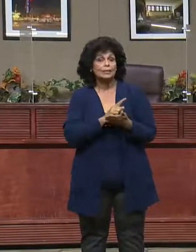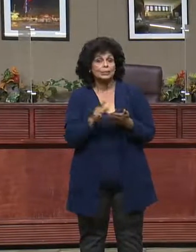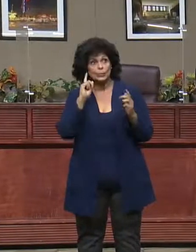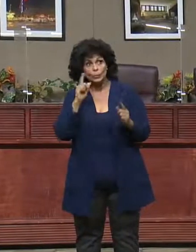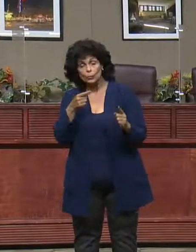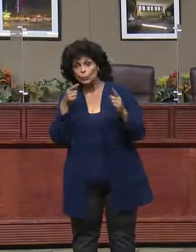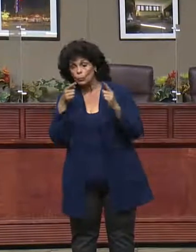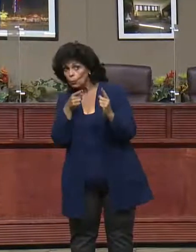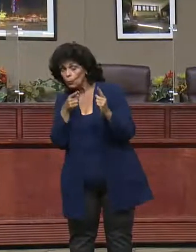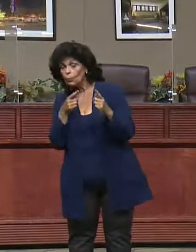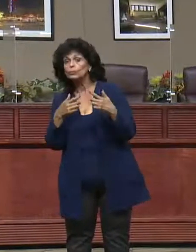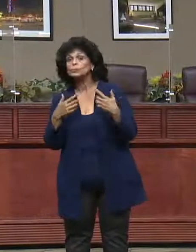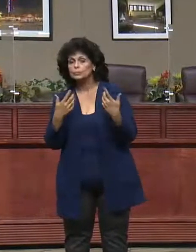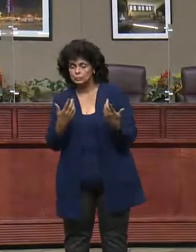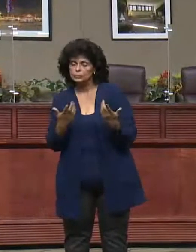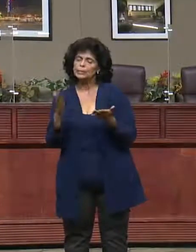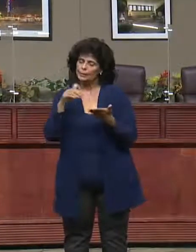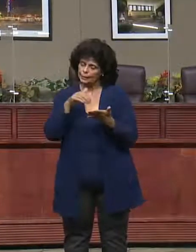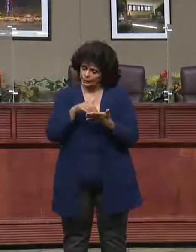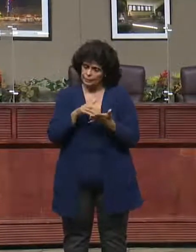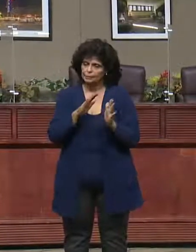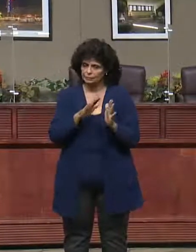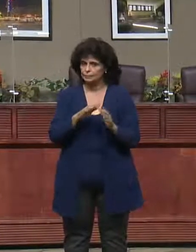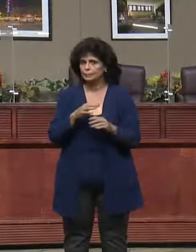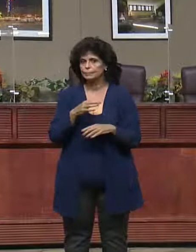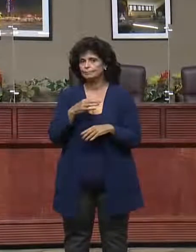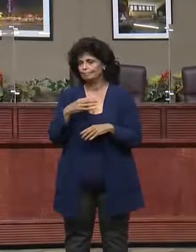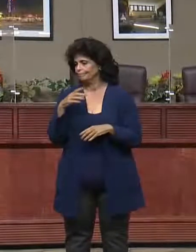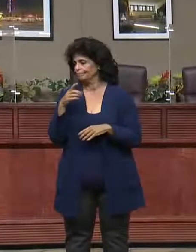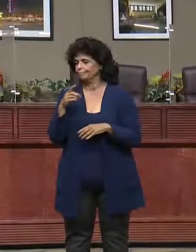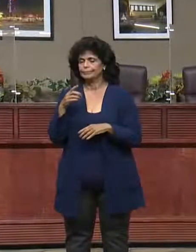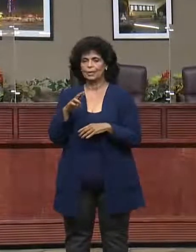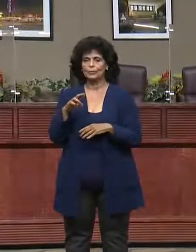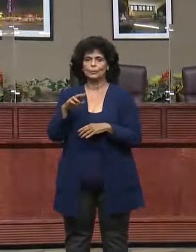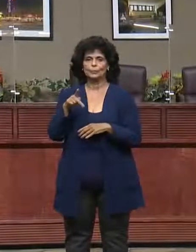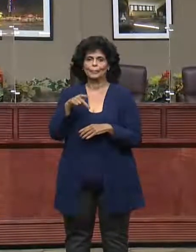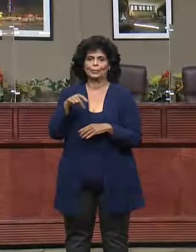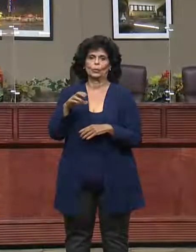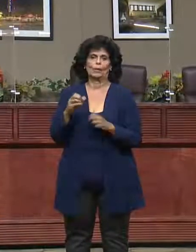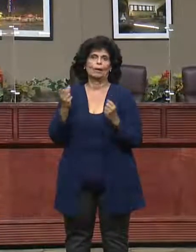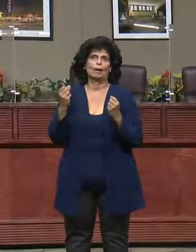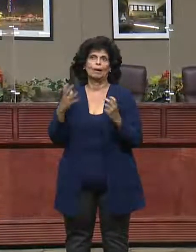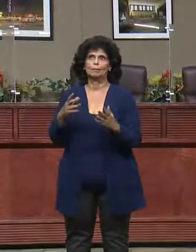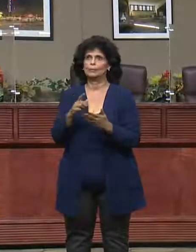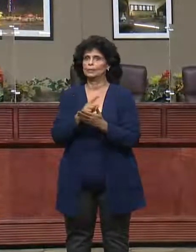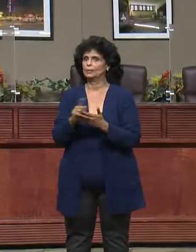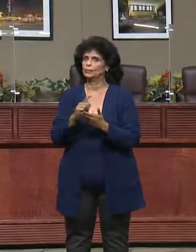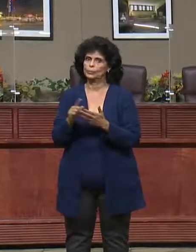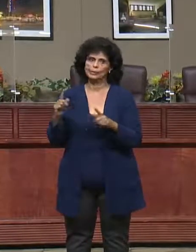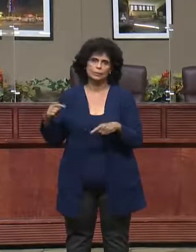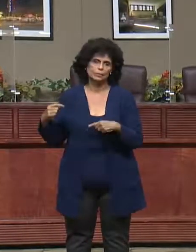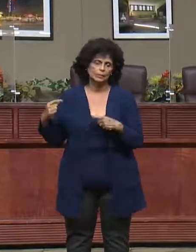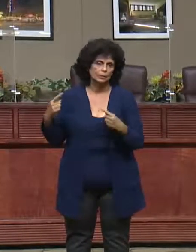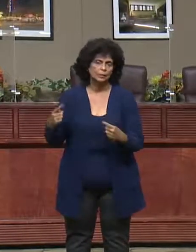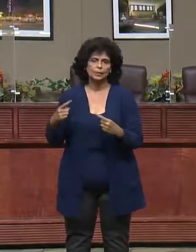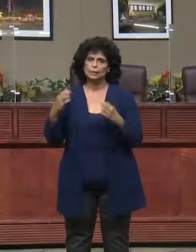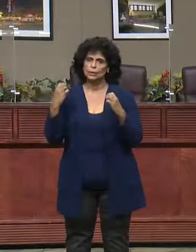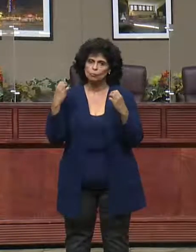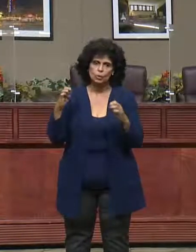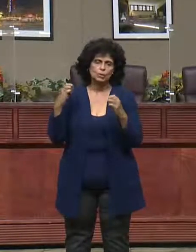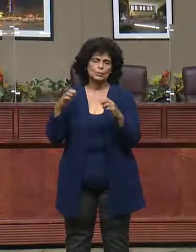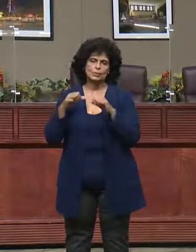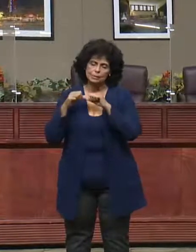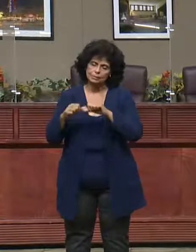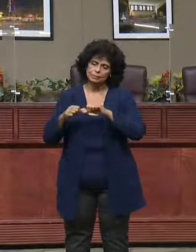week, and Dr. Pino lose track of the number of weeks that we have been under a state of emergency. But